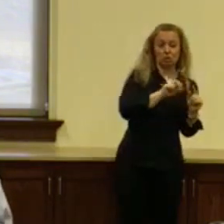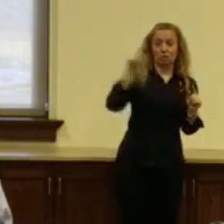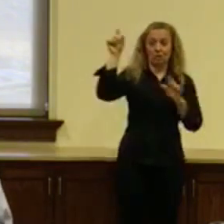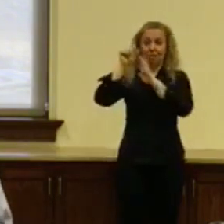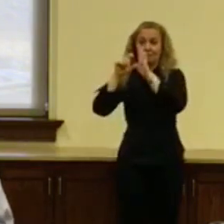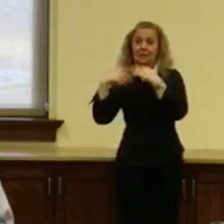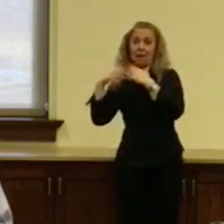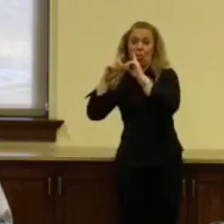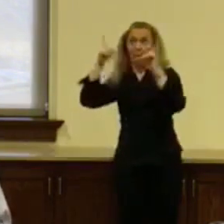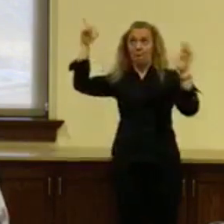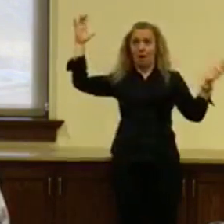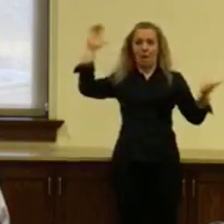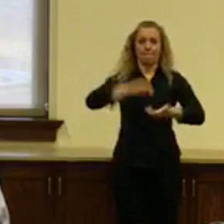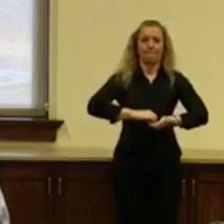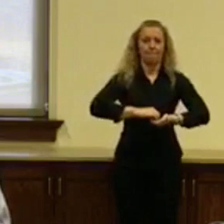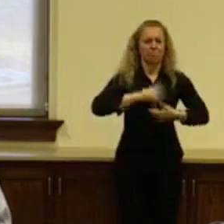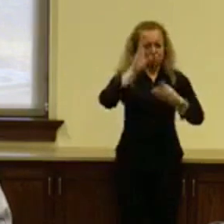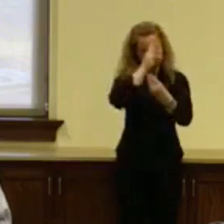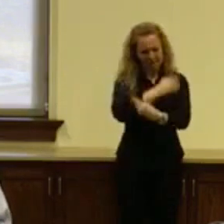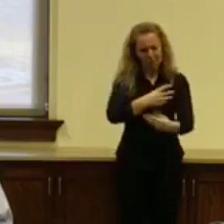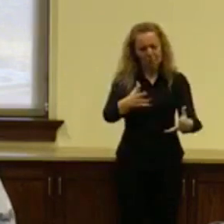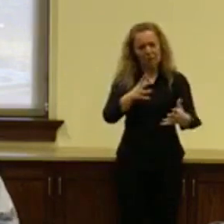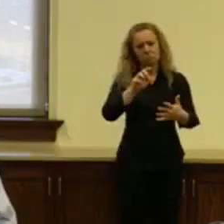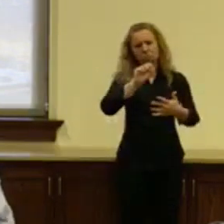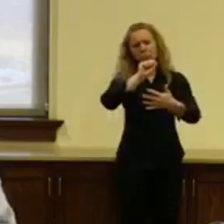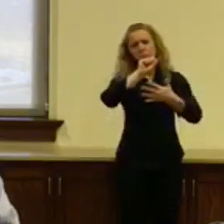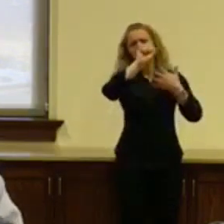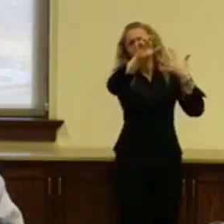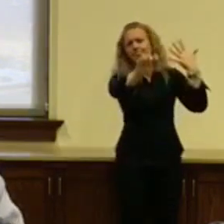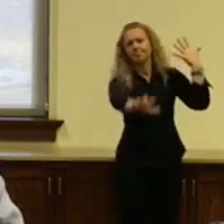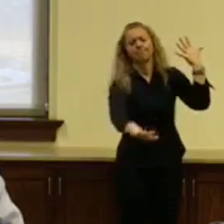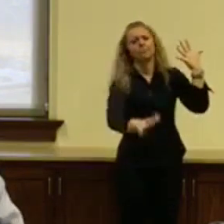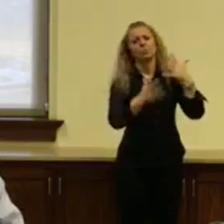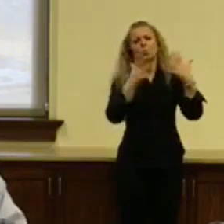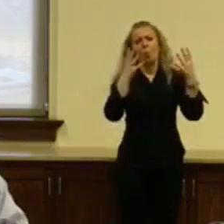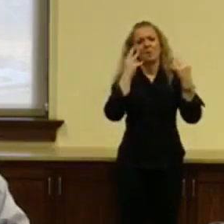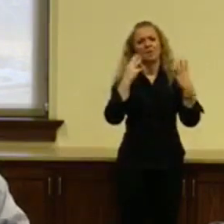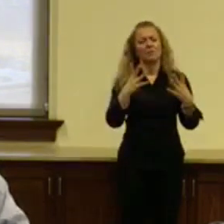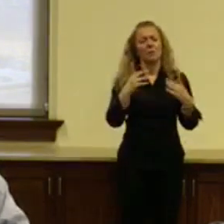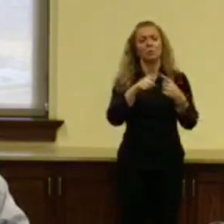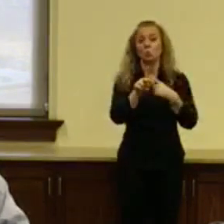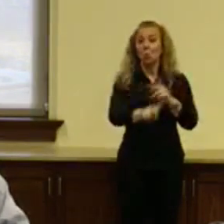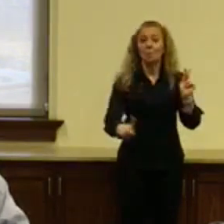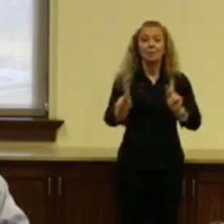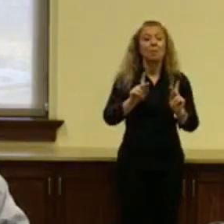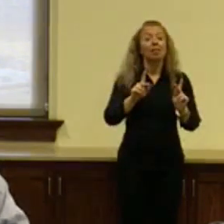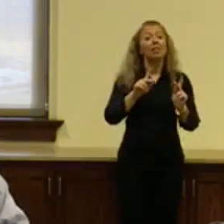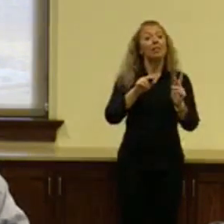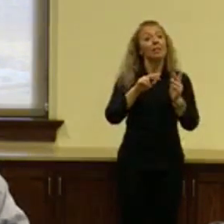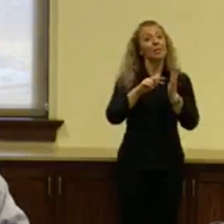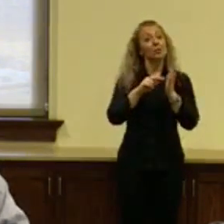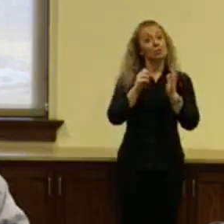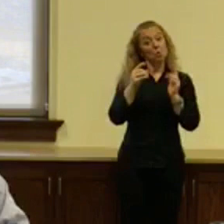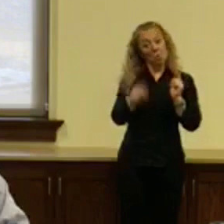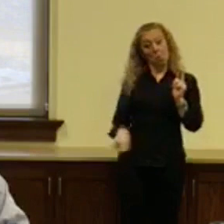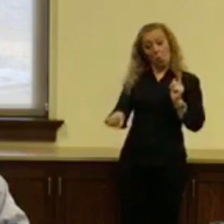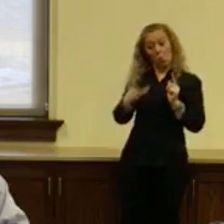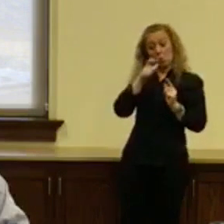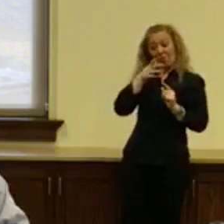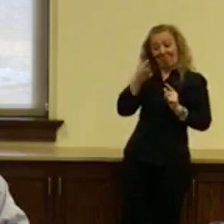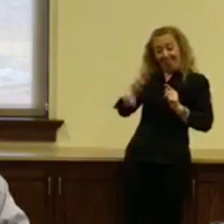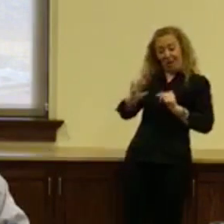seen to get that information out there and make it very readily available so people at these facilities can see